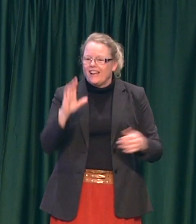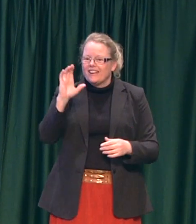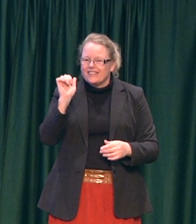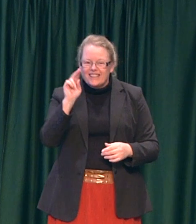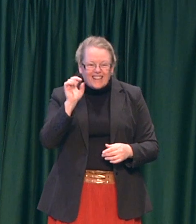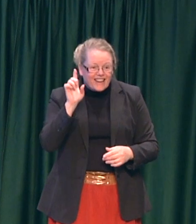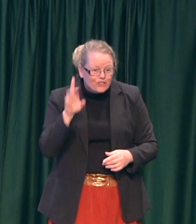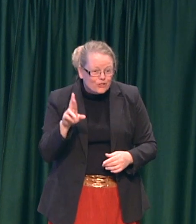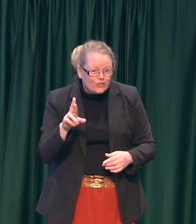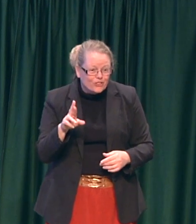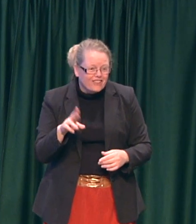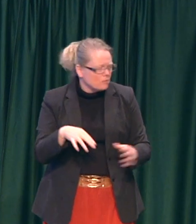due to cancer.